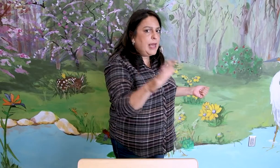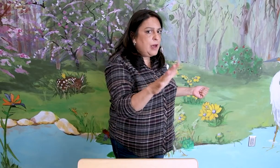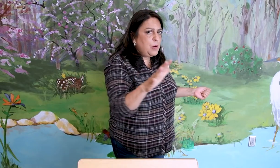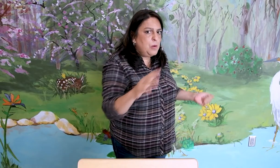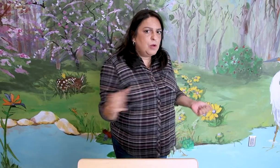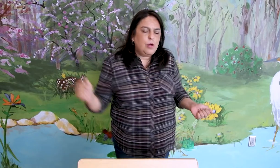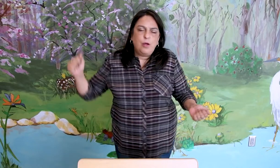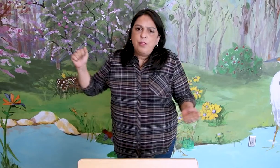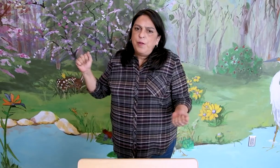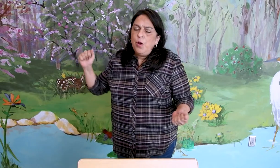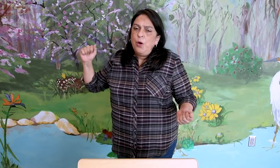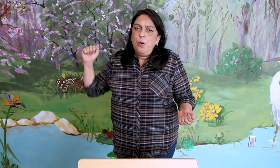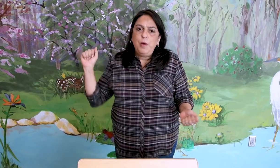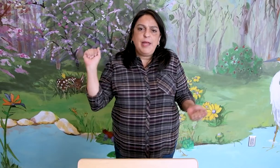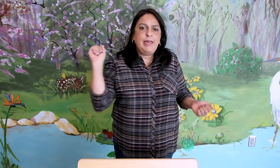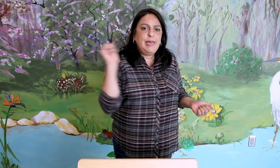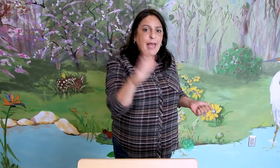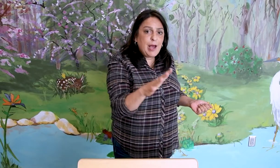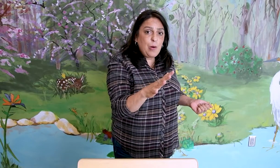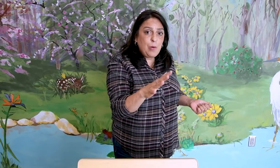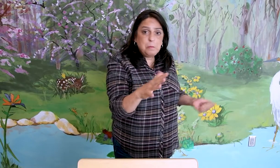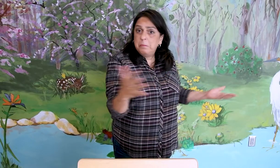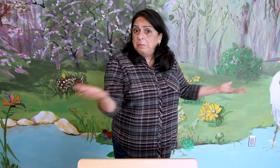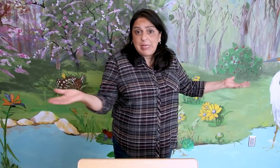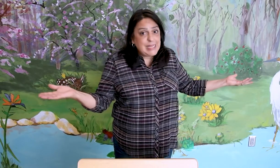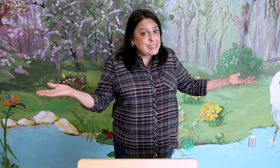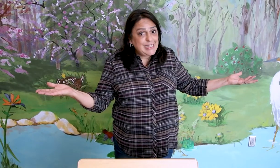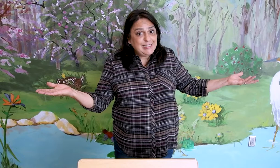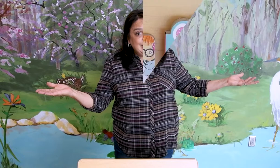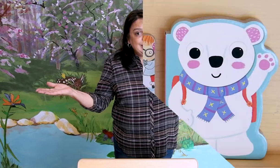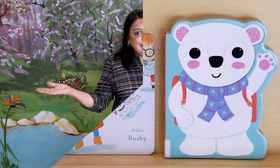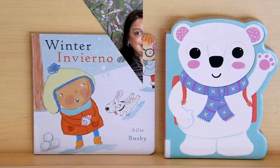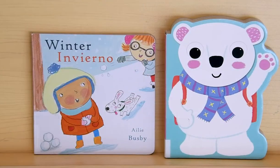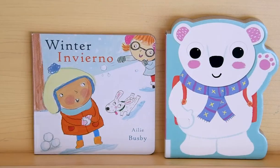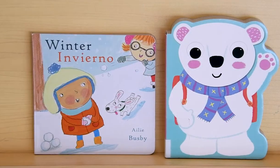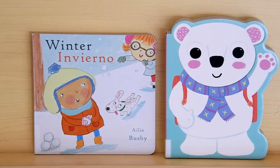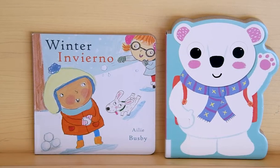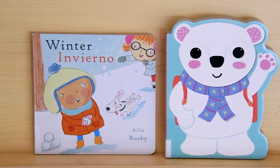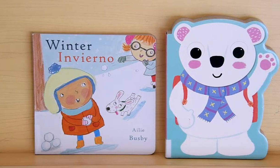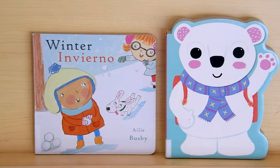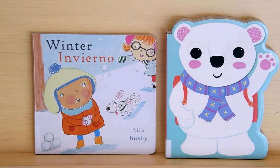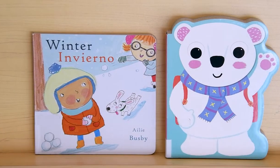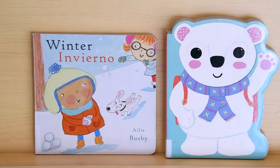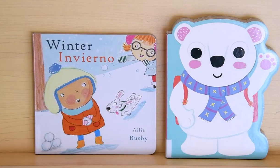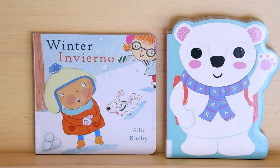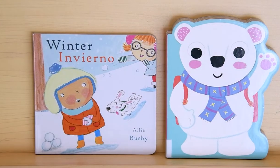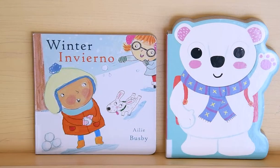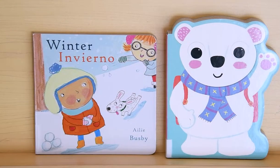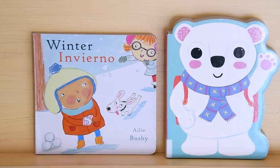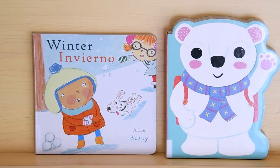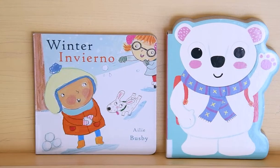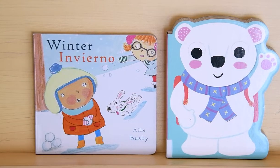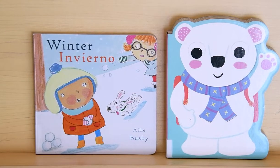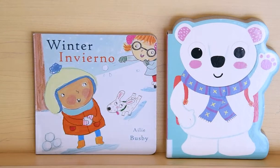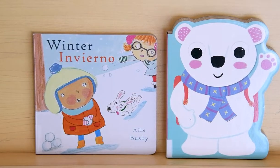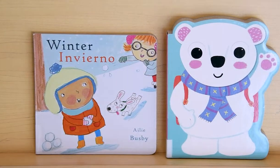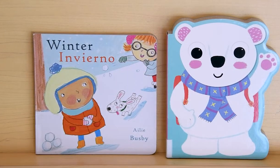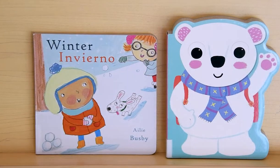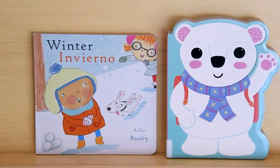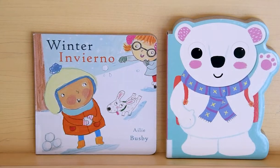now, throw it now. Easy. All right, guys, I would like to recommend that you check